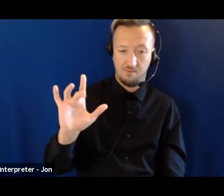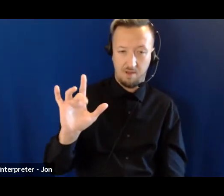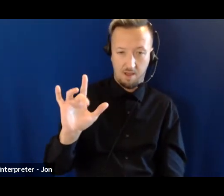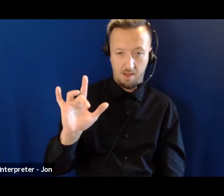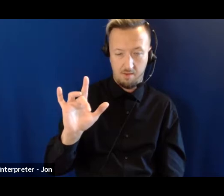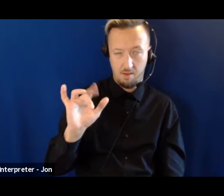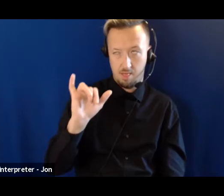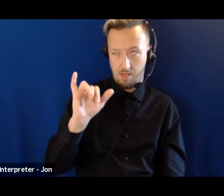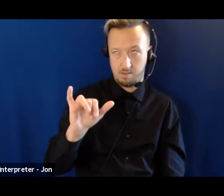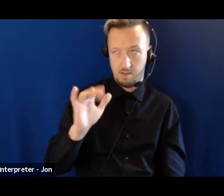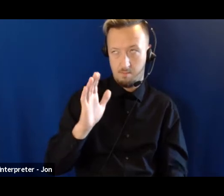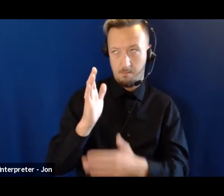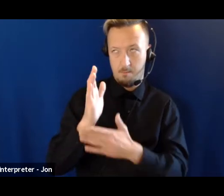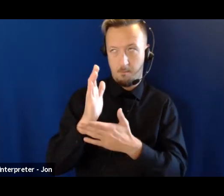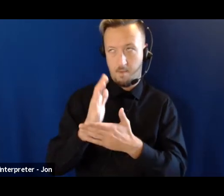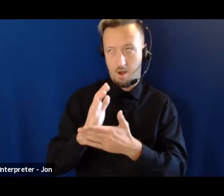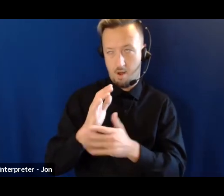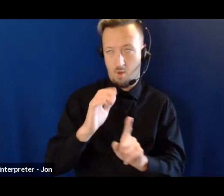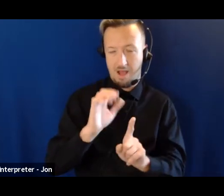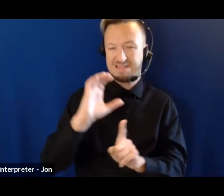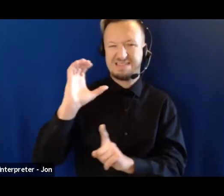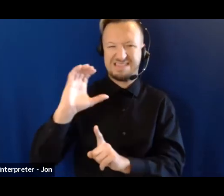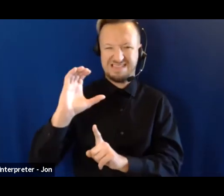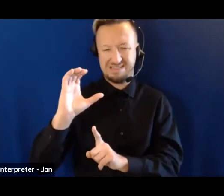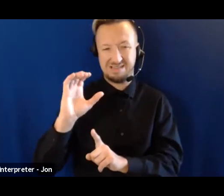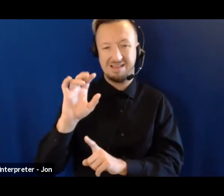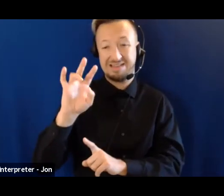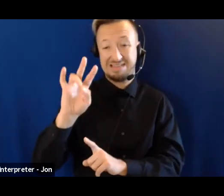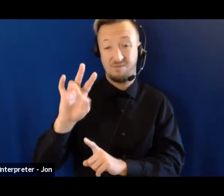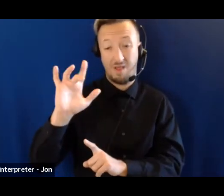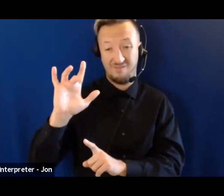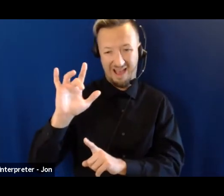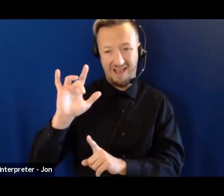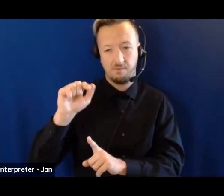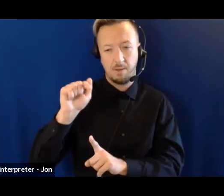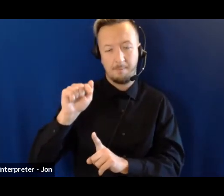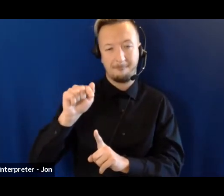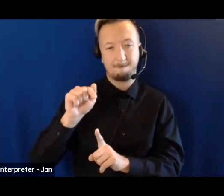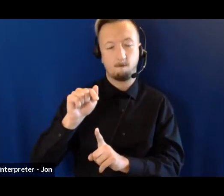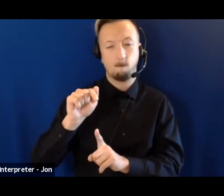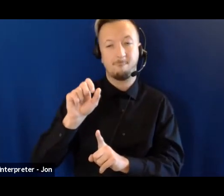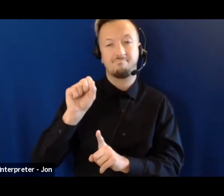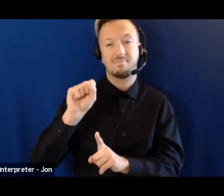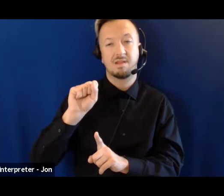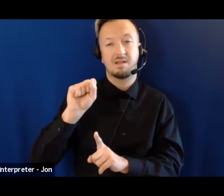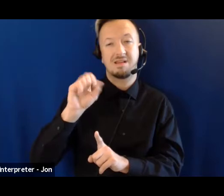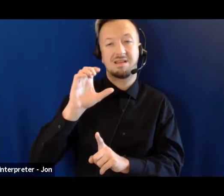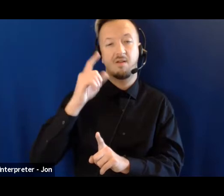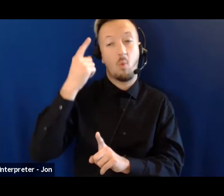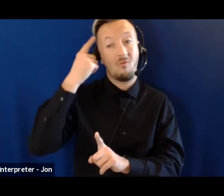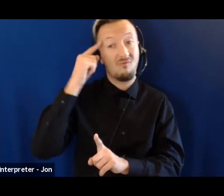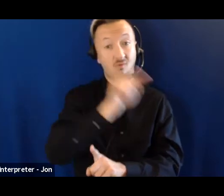let's see, that was part A. You've gotten into part C, and section 725 is for the Centers for Independent Living and